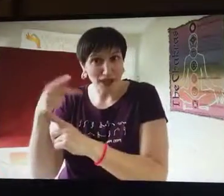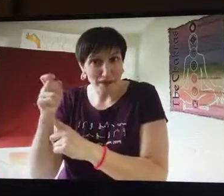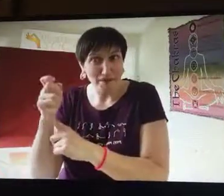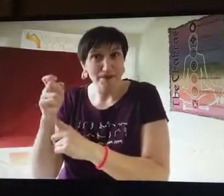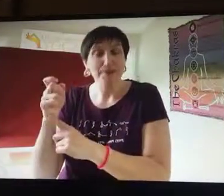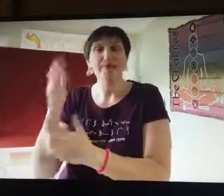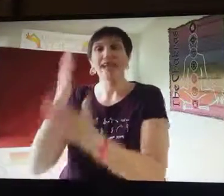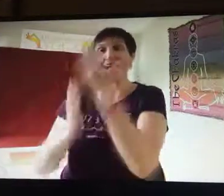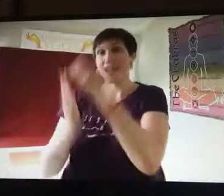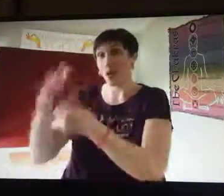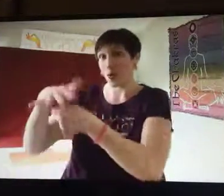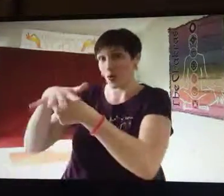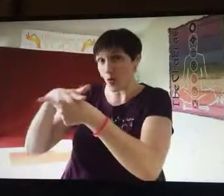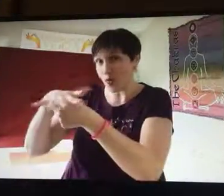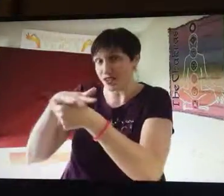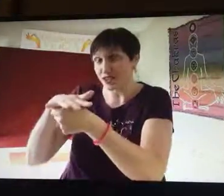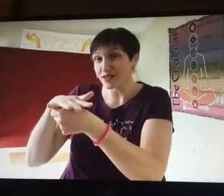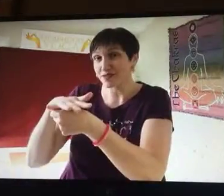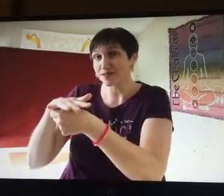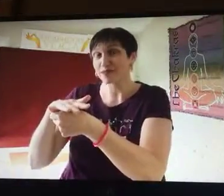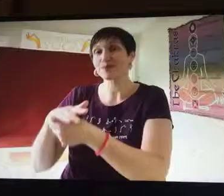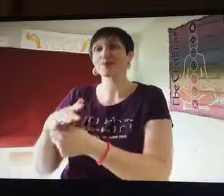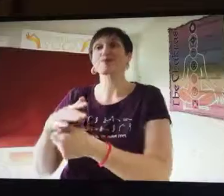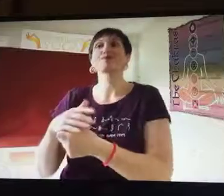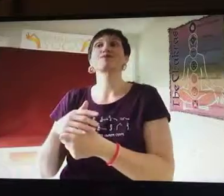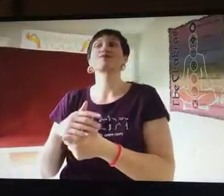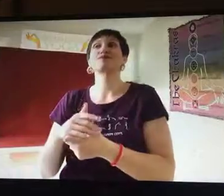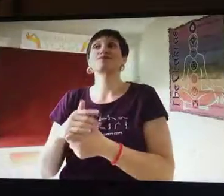The hand shape for mudra, regionally,